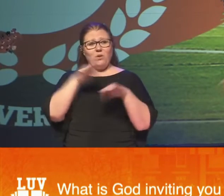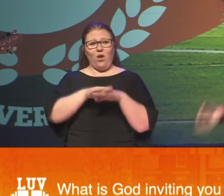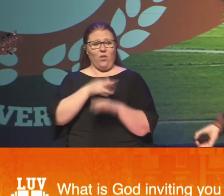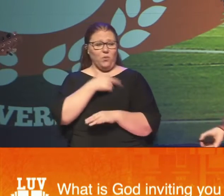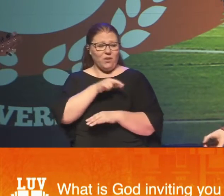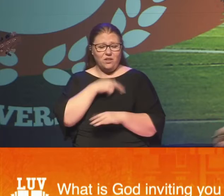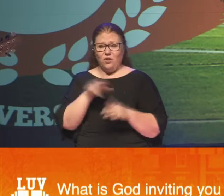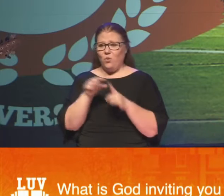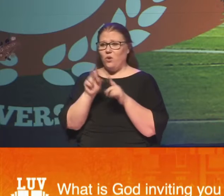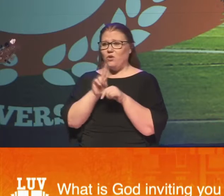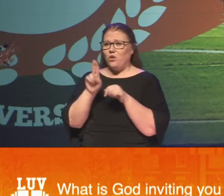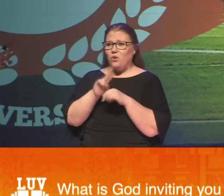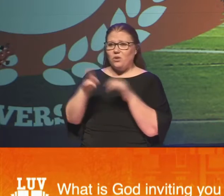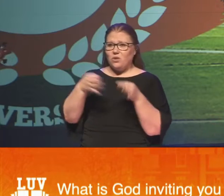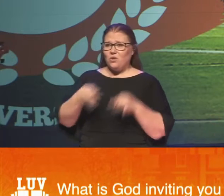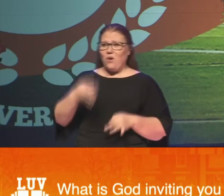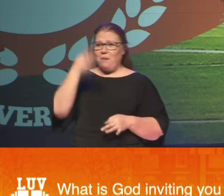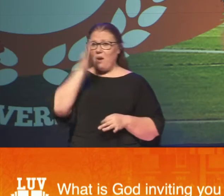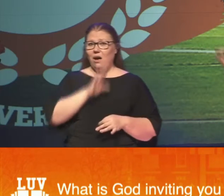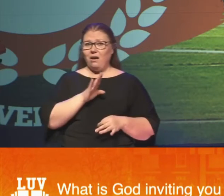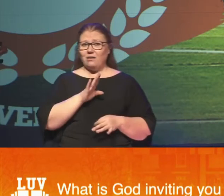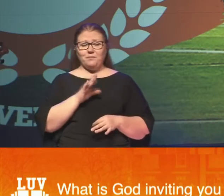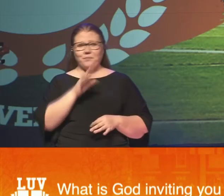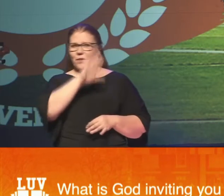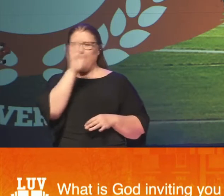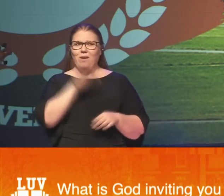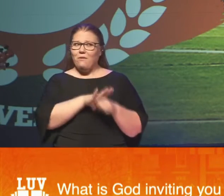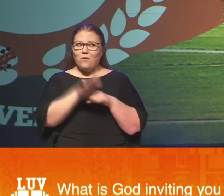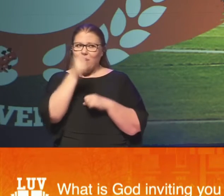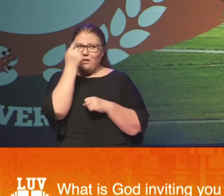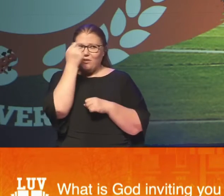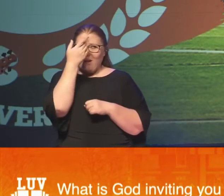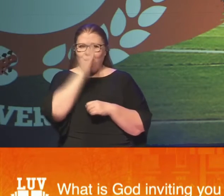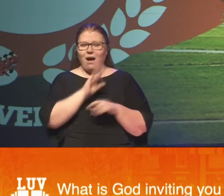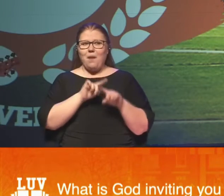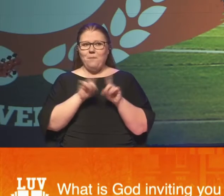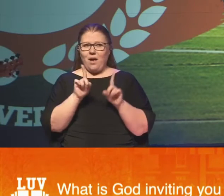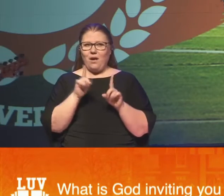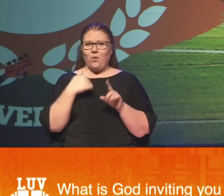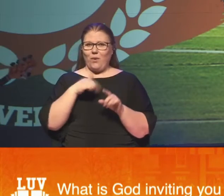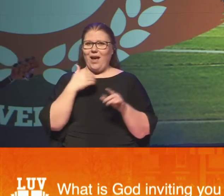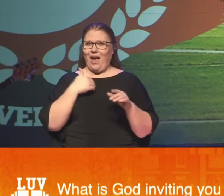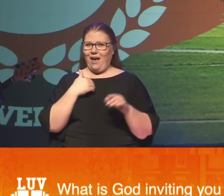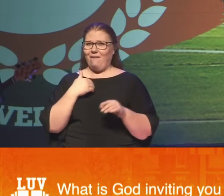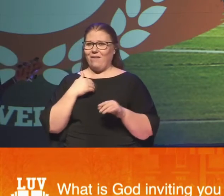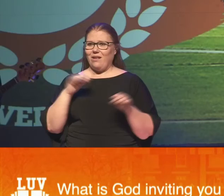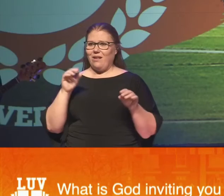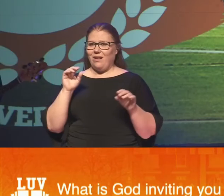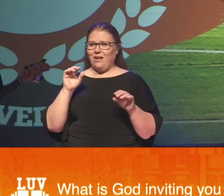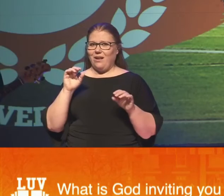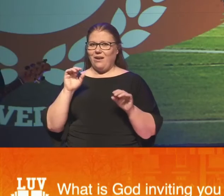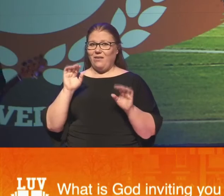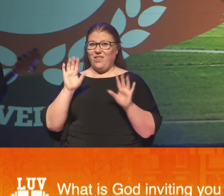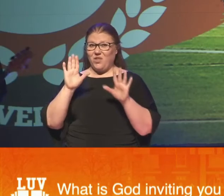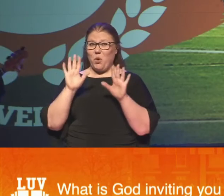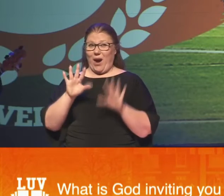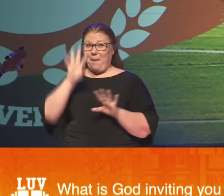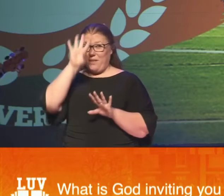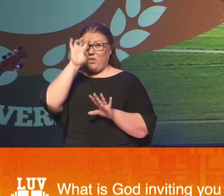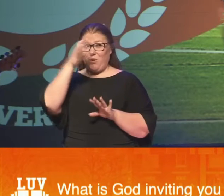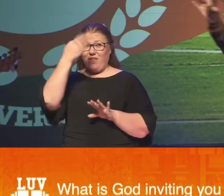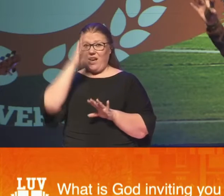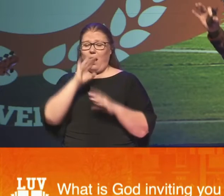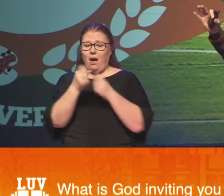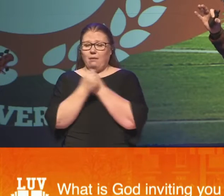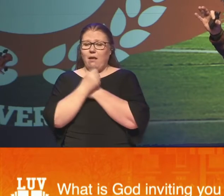the words you use to describe God. We'll never fully understand God, but we've been given this great, great mystery that God